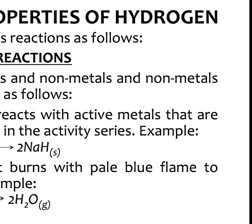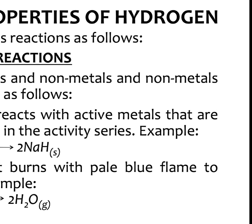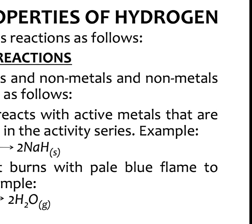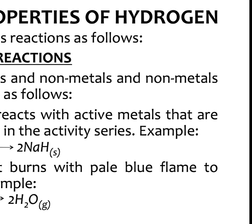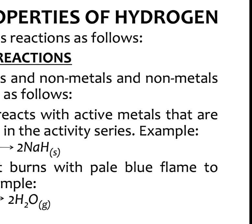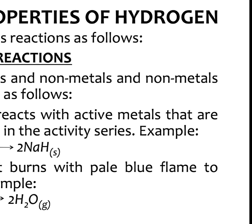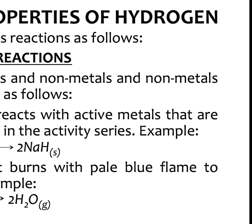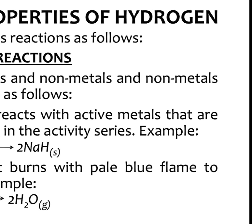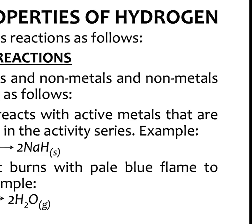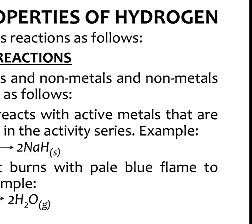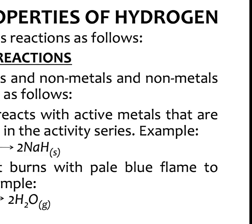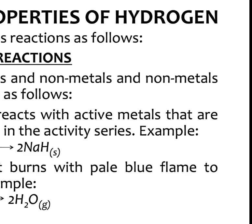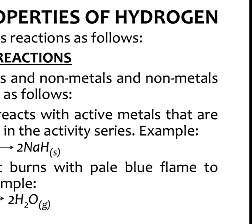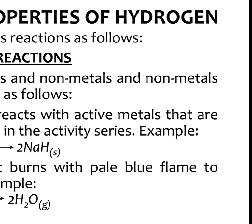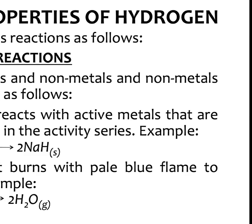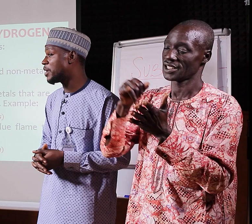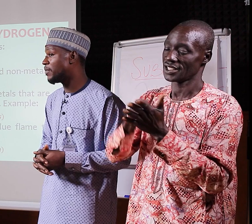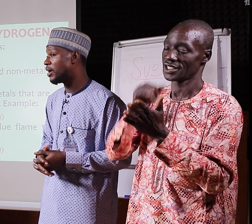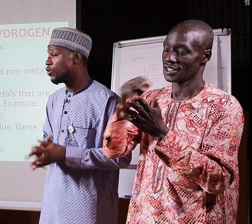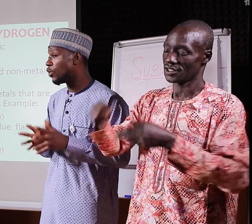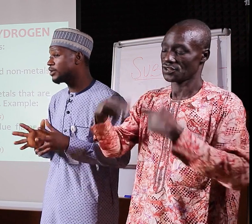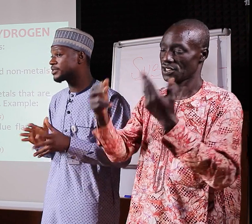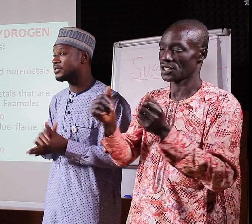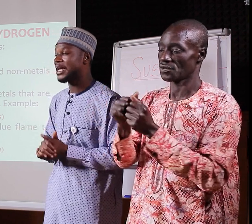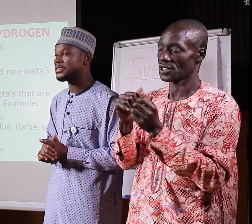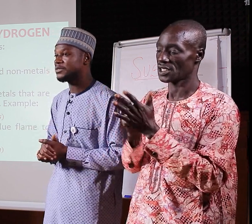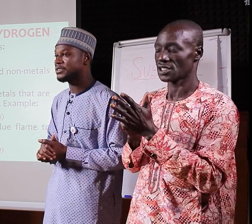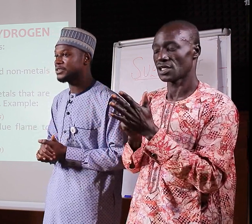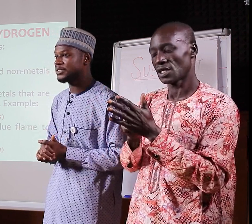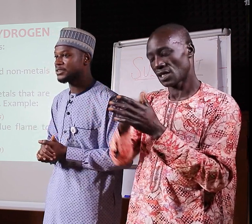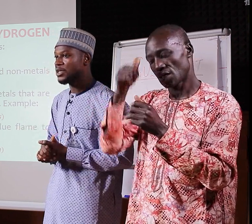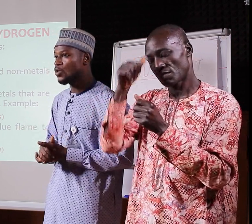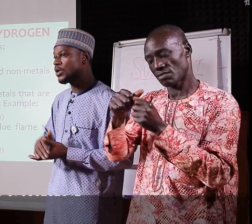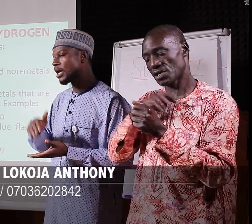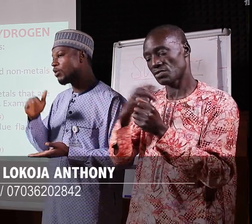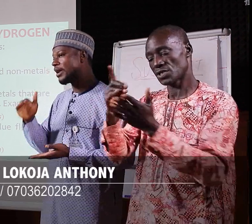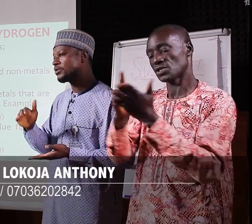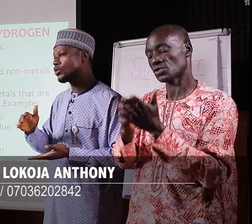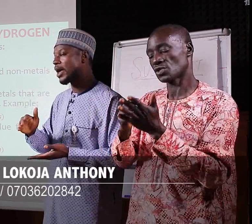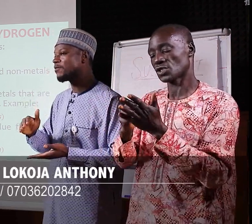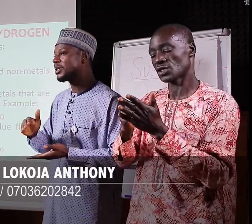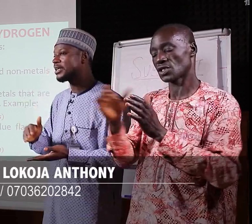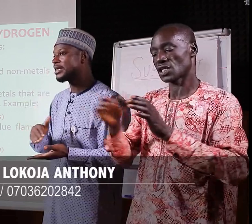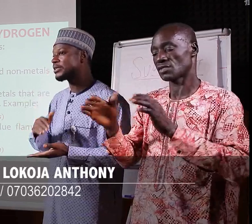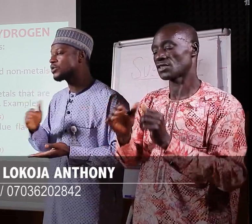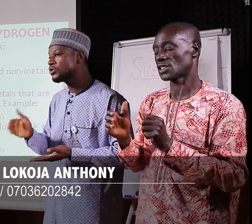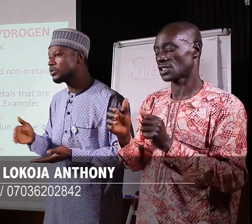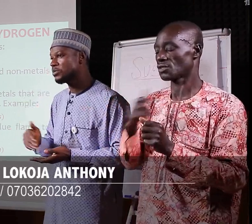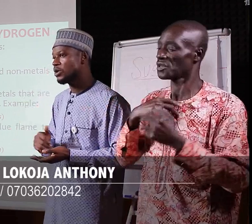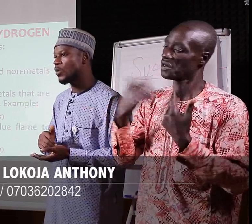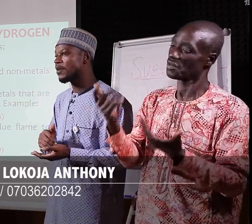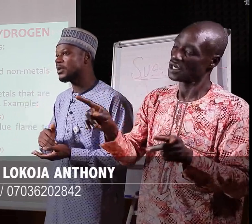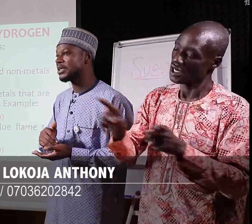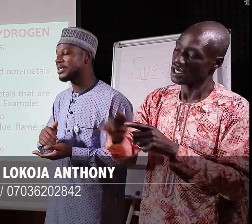are above hydrogen in the activity series. Remember, we all discussed the activity series, in which above hydrogen we have metals like